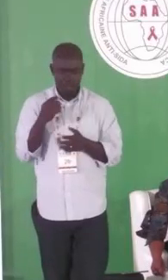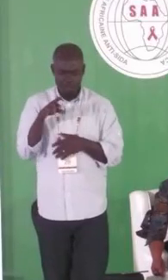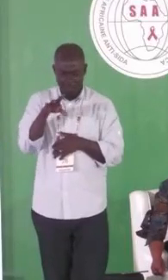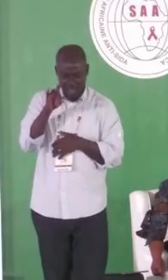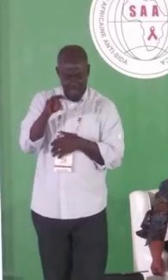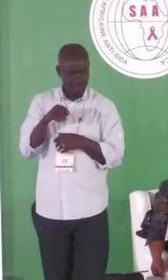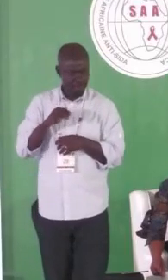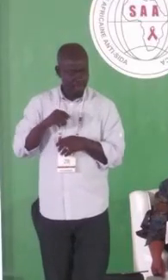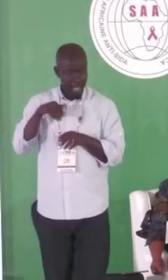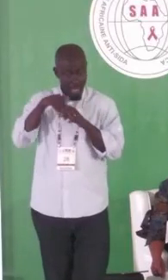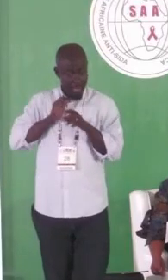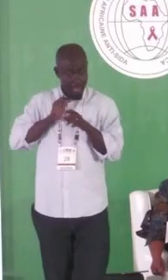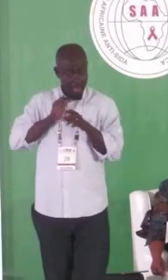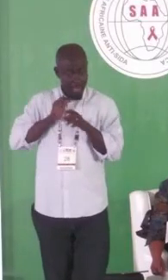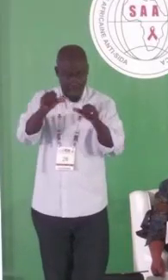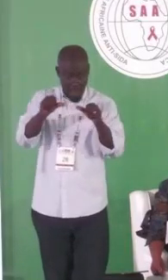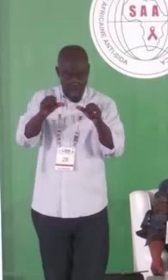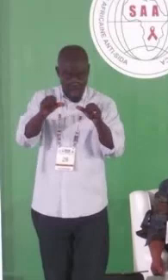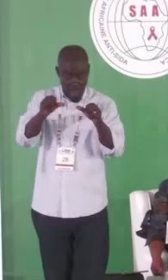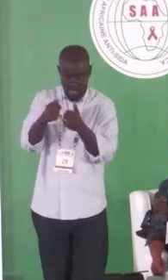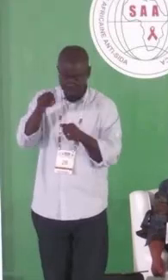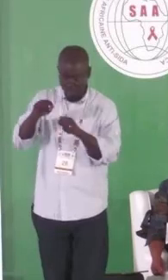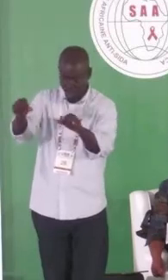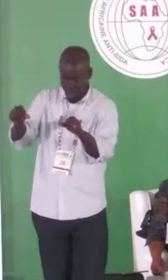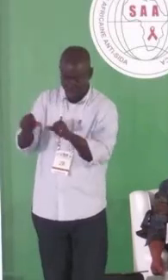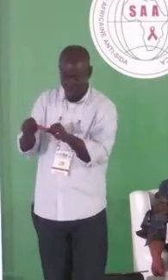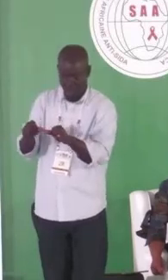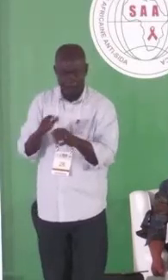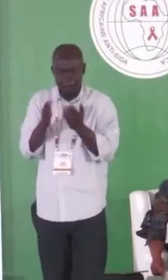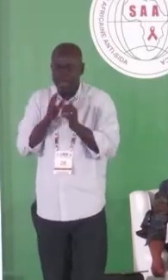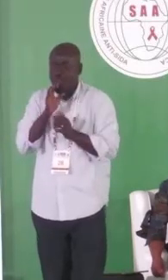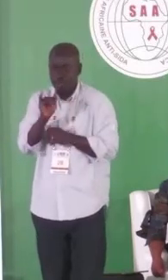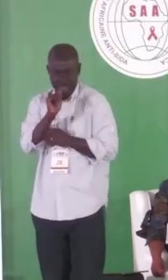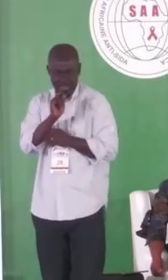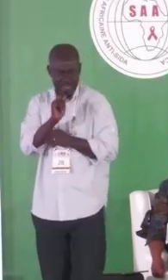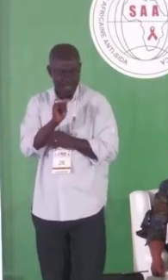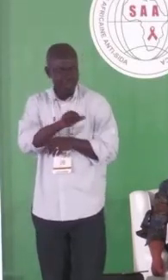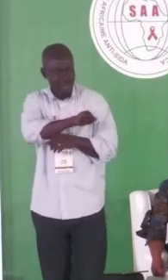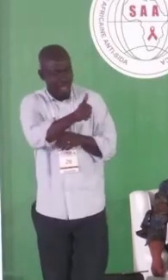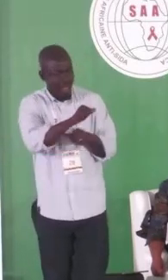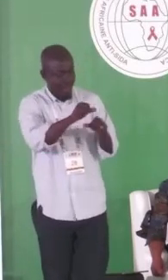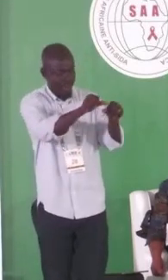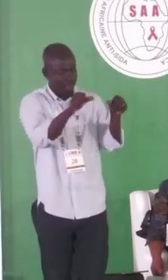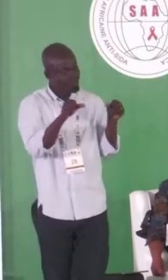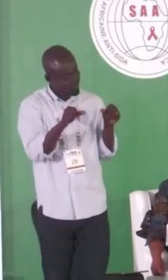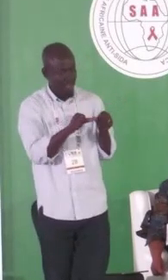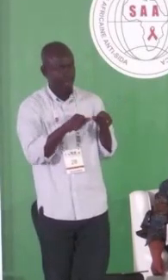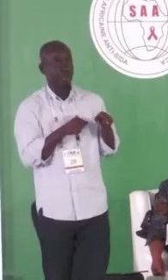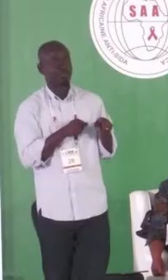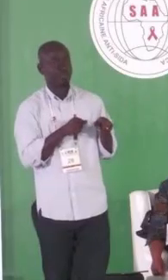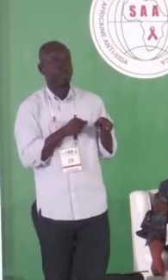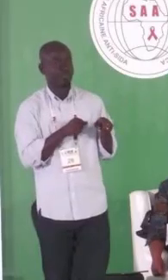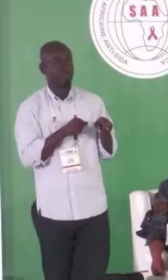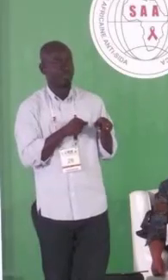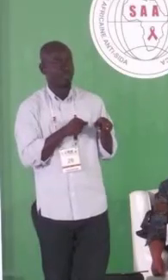context, challenges in one province may not be exactly the same as challenges in the next province.